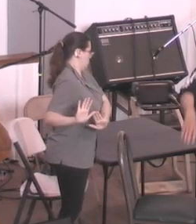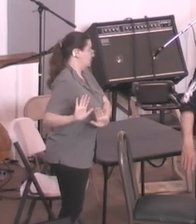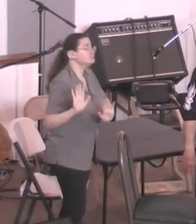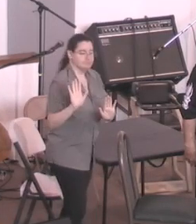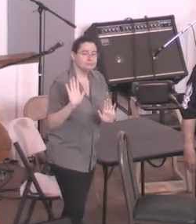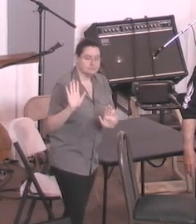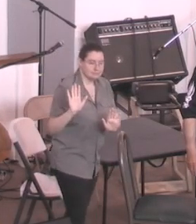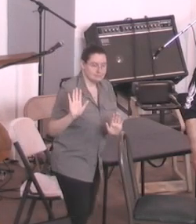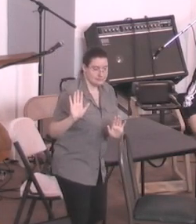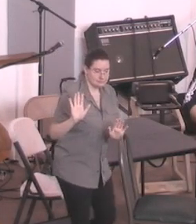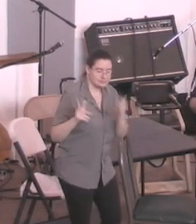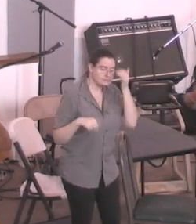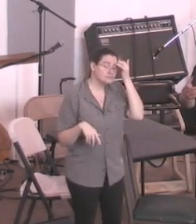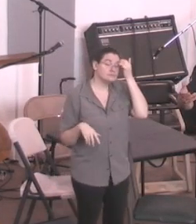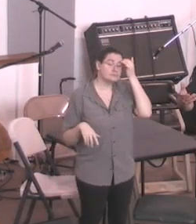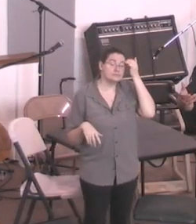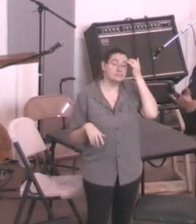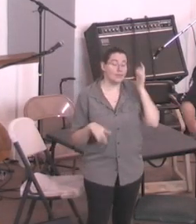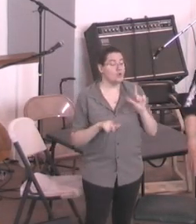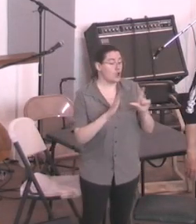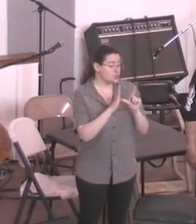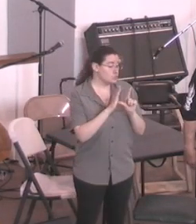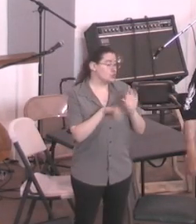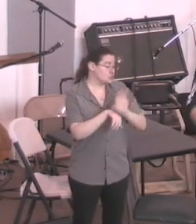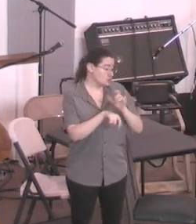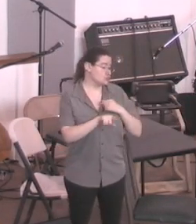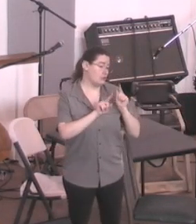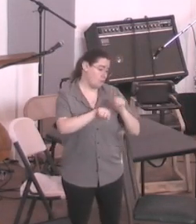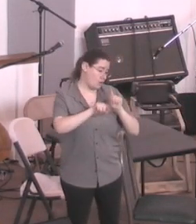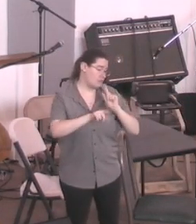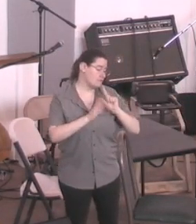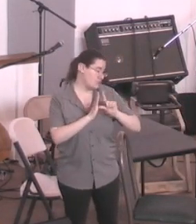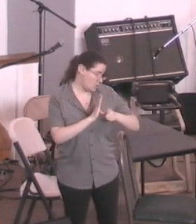Anyway. So I went to the Lutheran church for a while, and I got